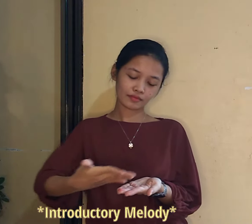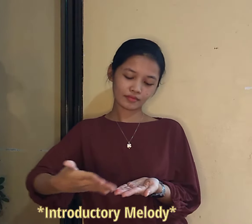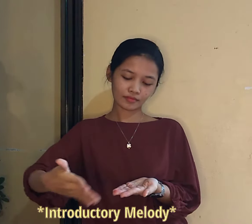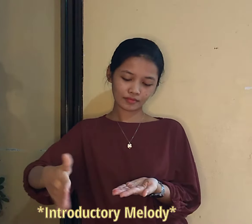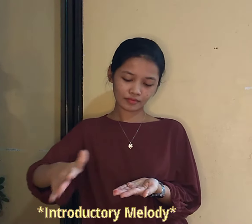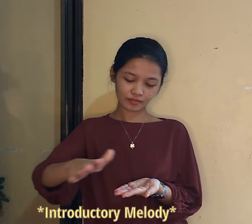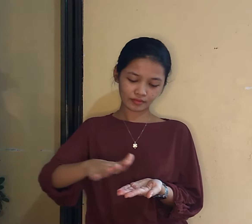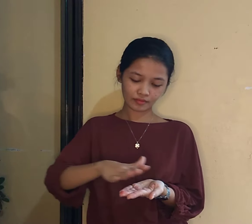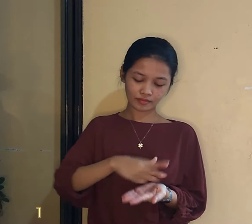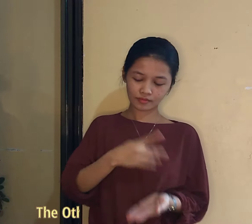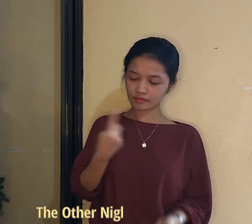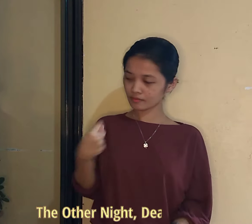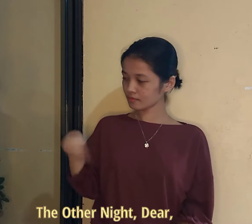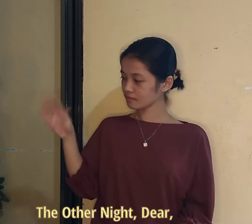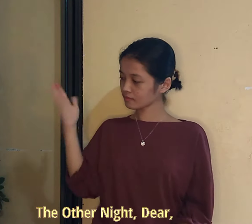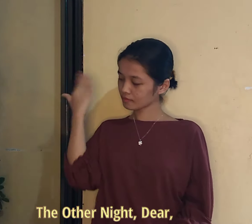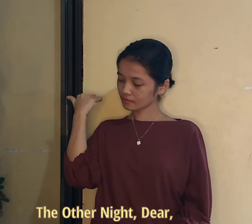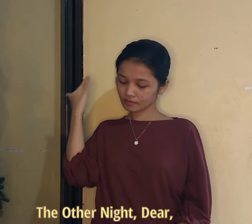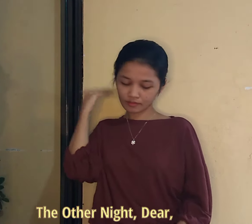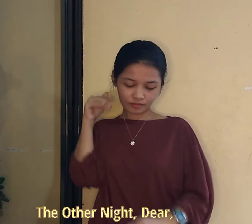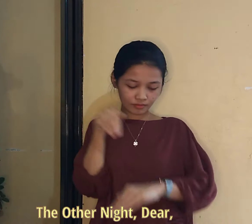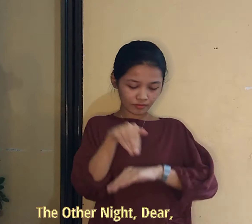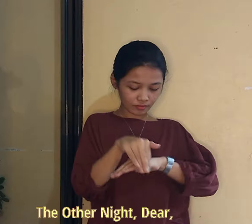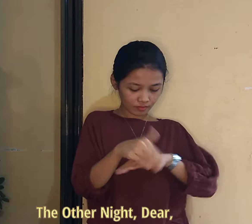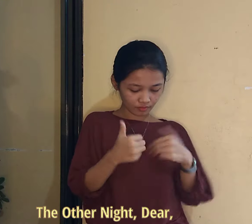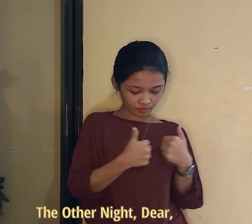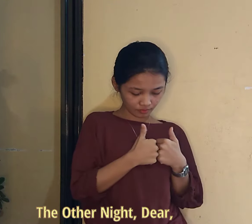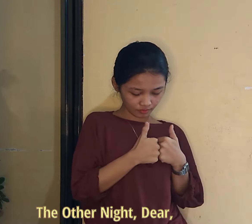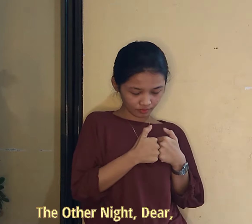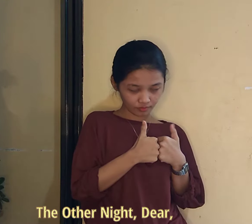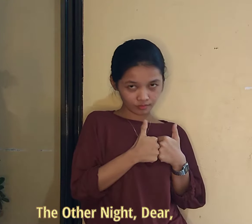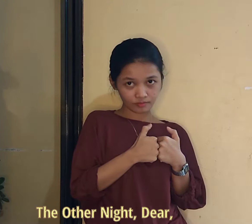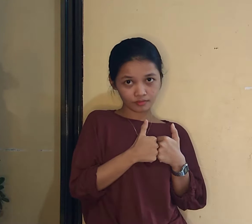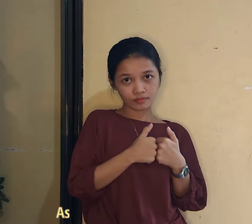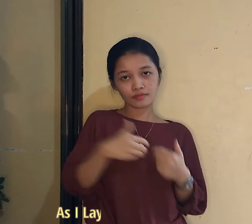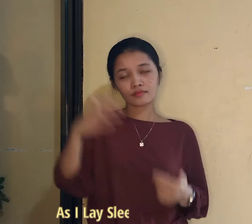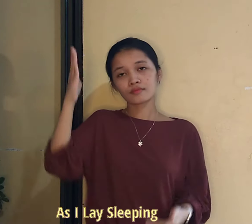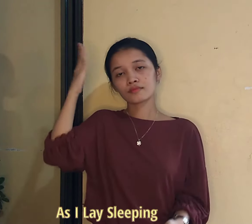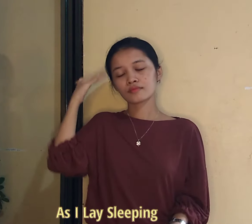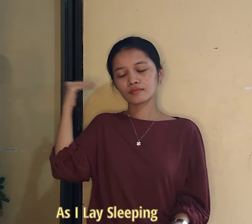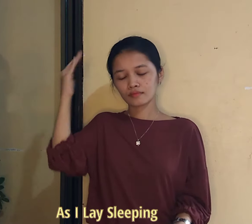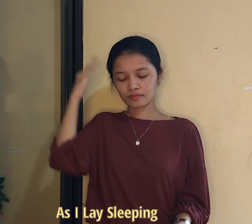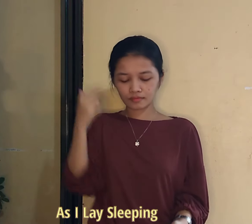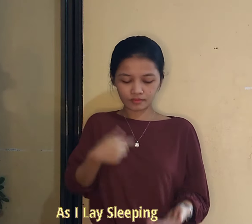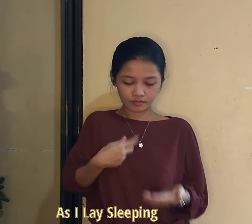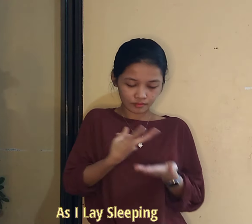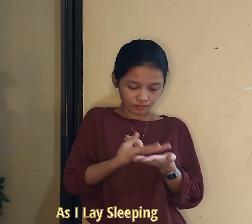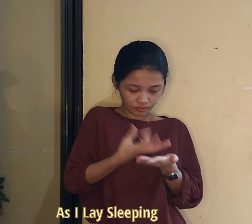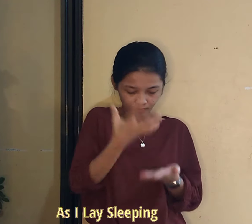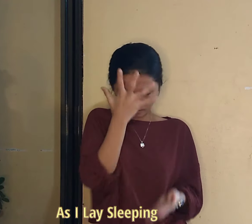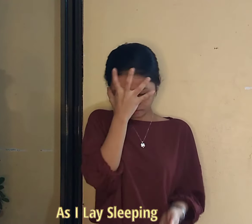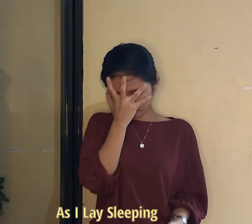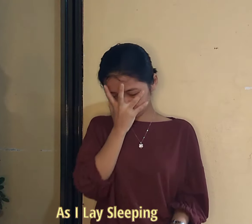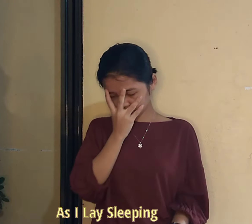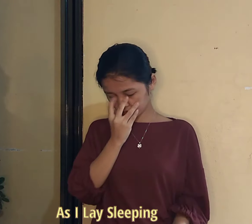The other night My dear, as I lay sleeping